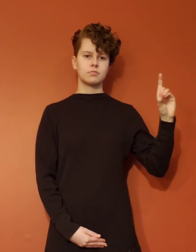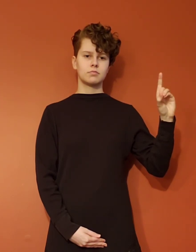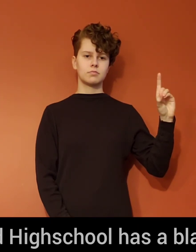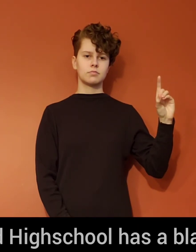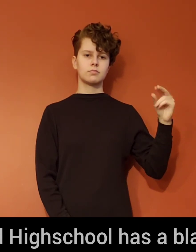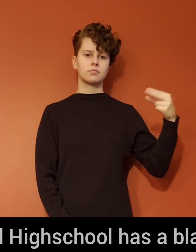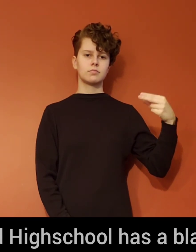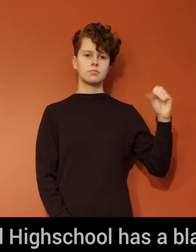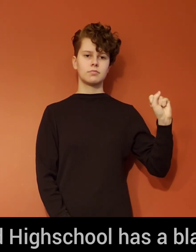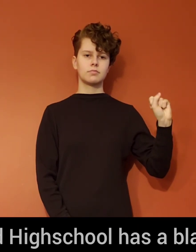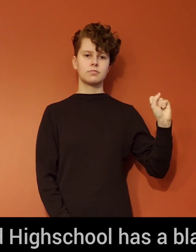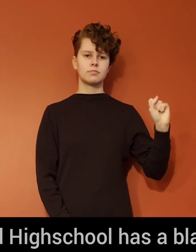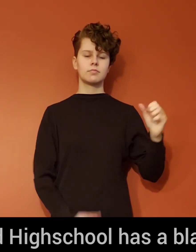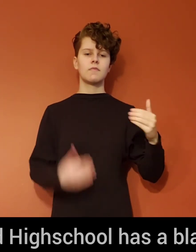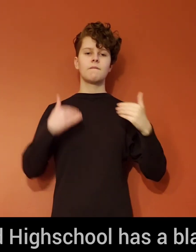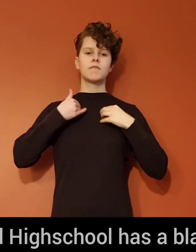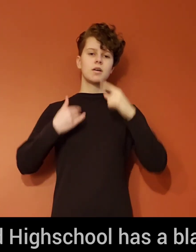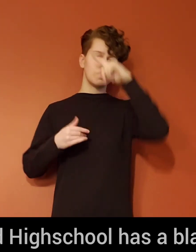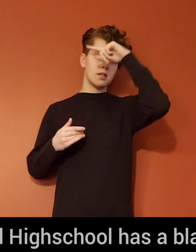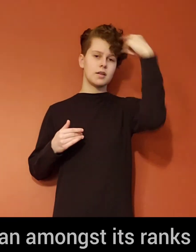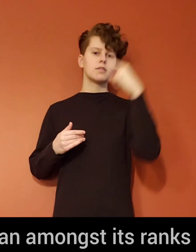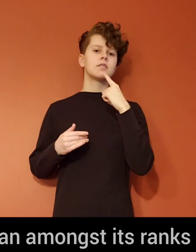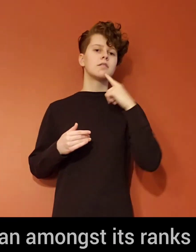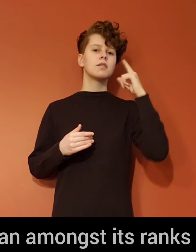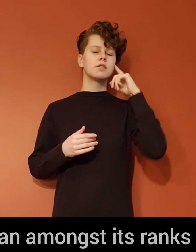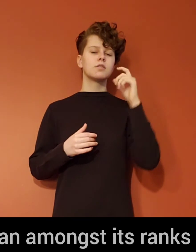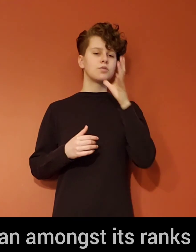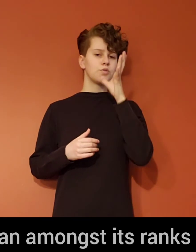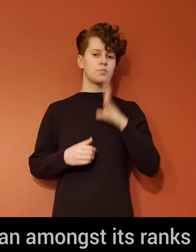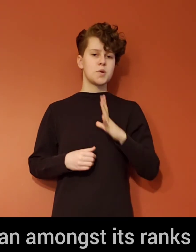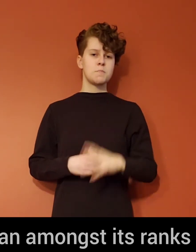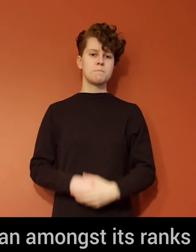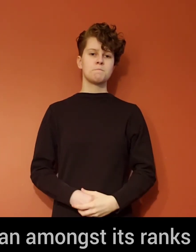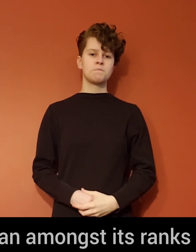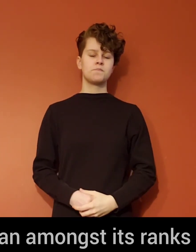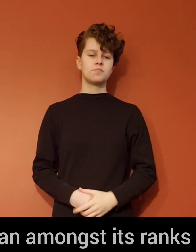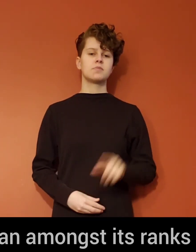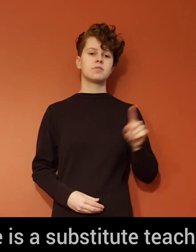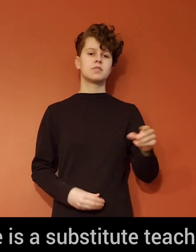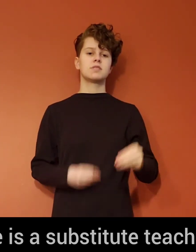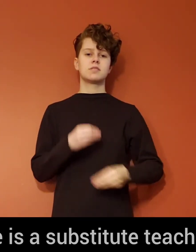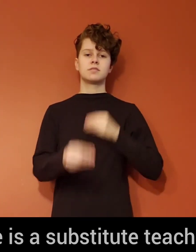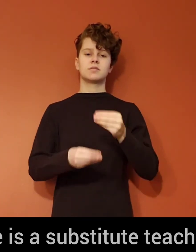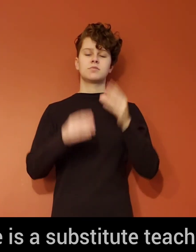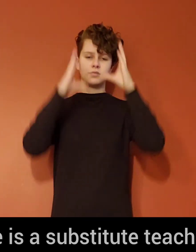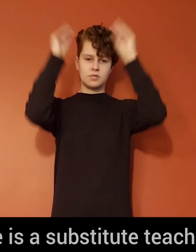Westfield High School has a black deaf woman amongst its ranks too. She is a substitute teacher.